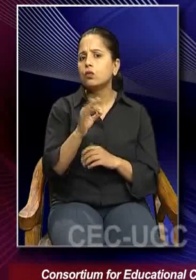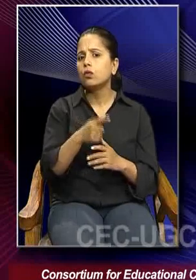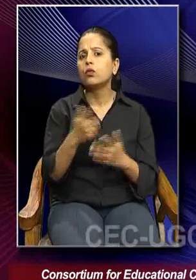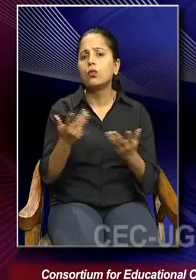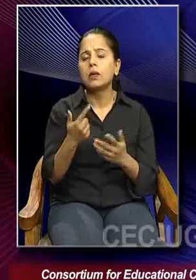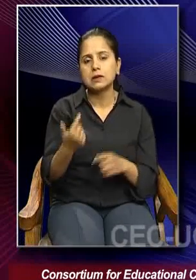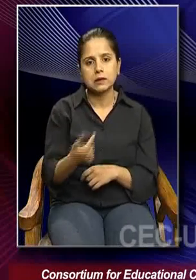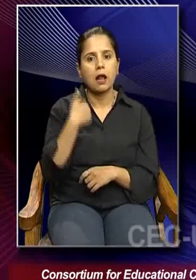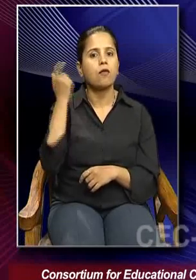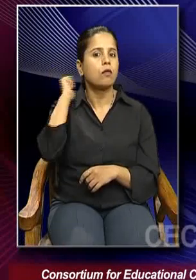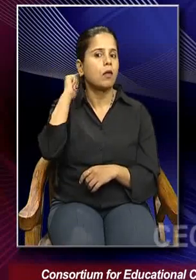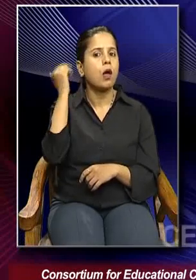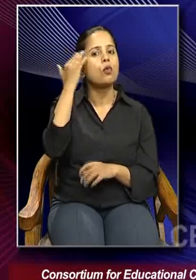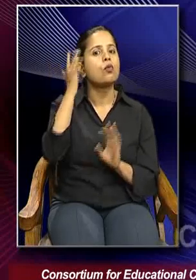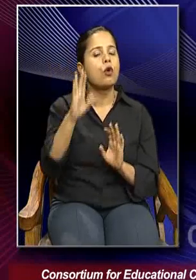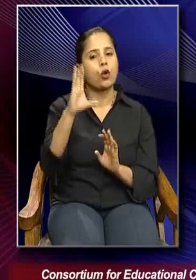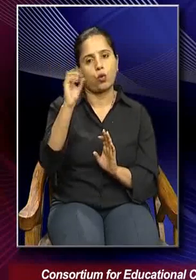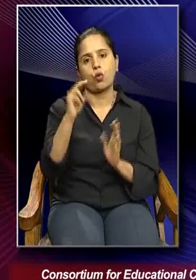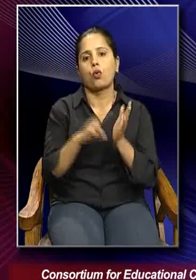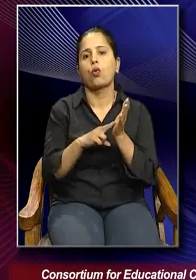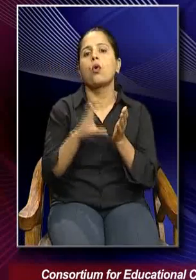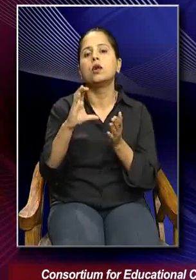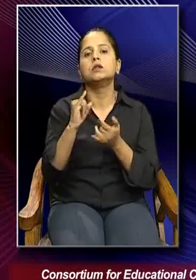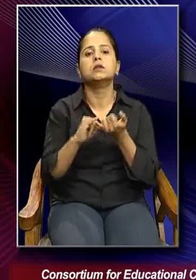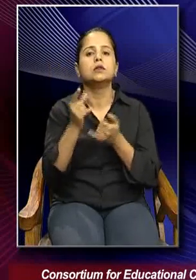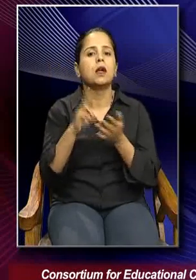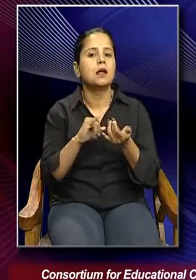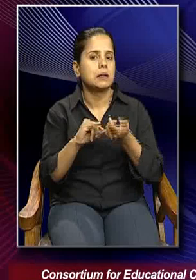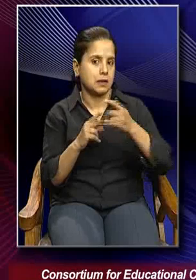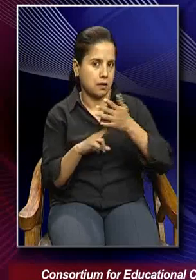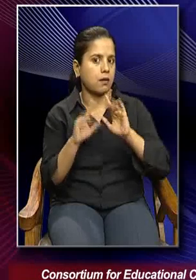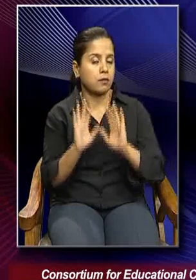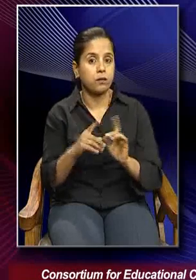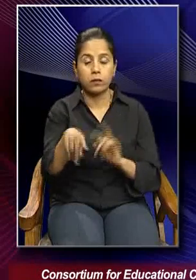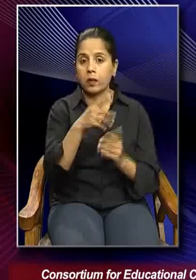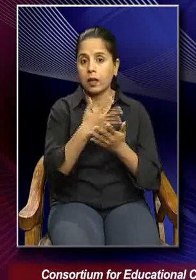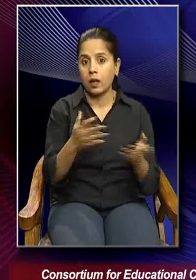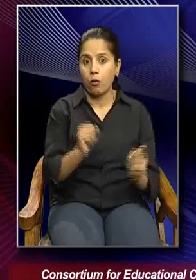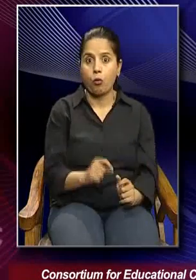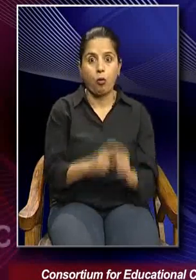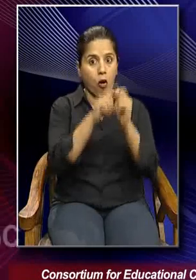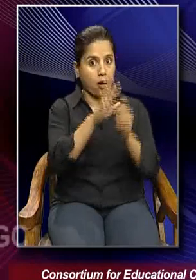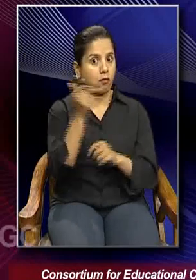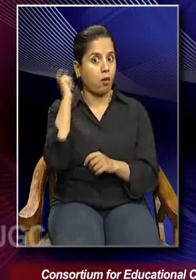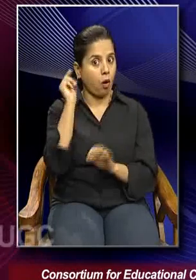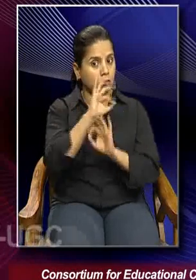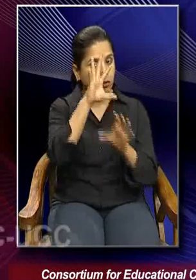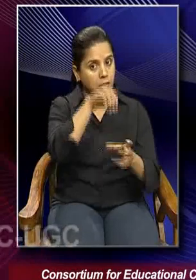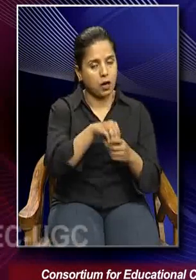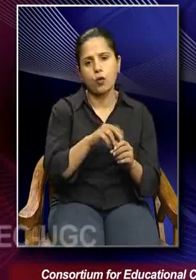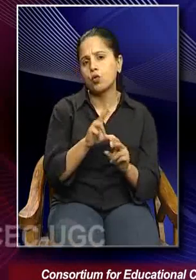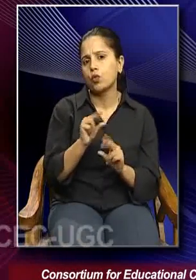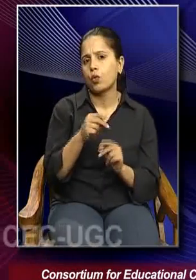itself consciousness, and it is not a substance which has a quality of consciousness. In fact, it is a